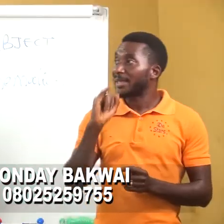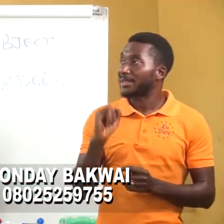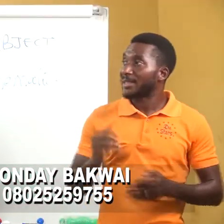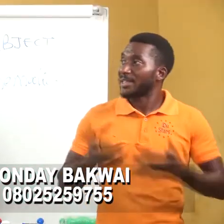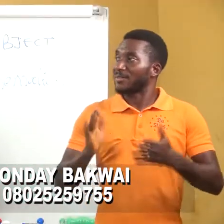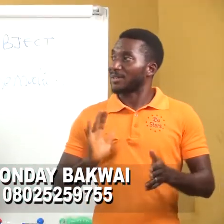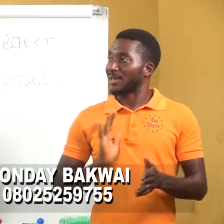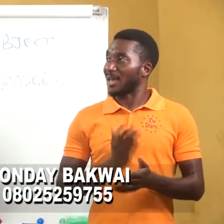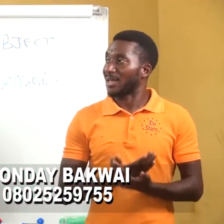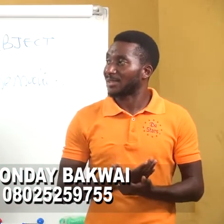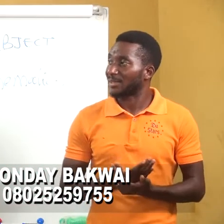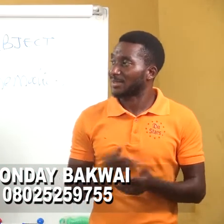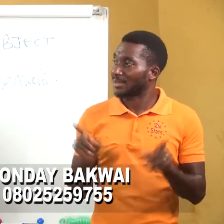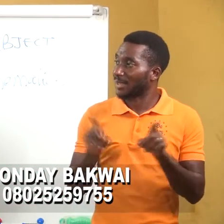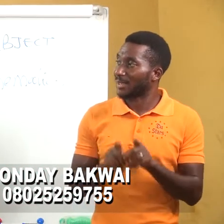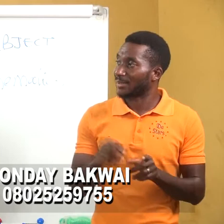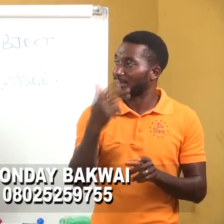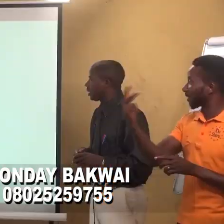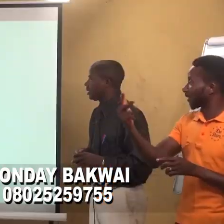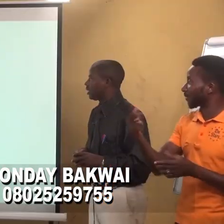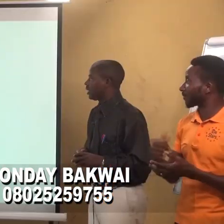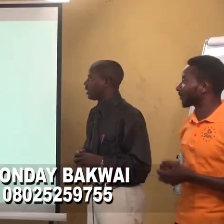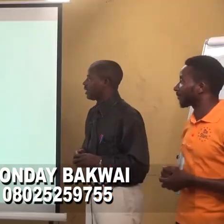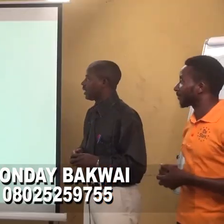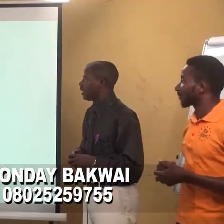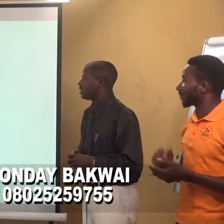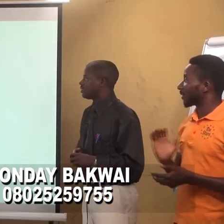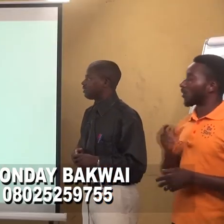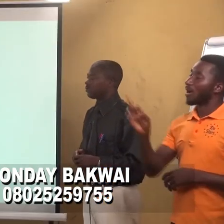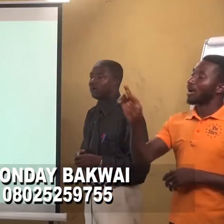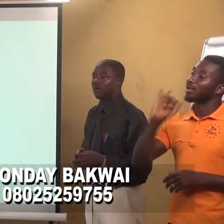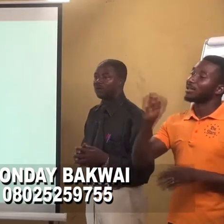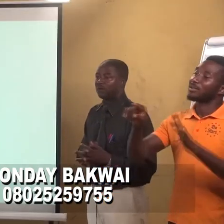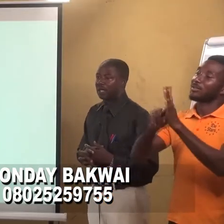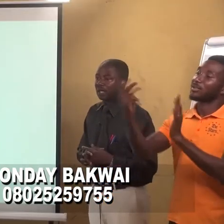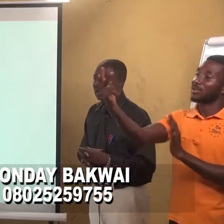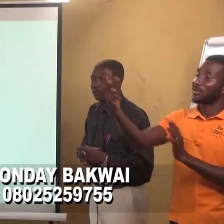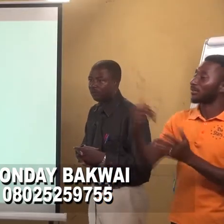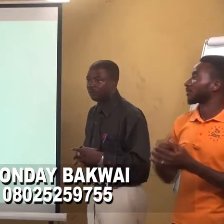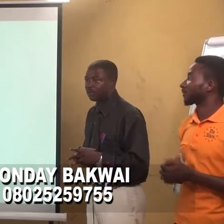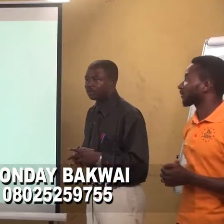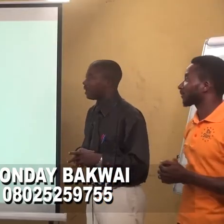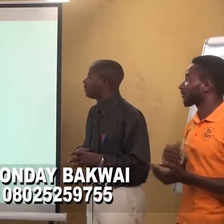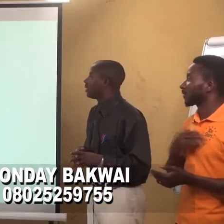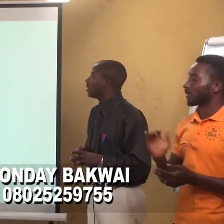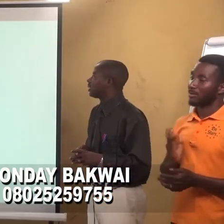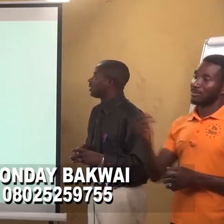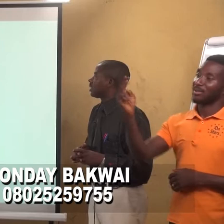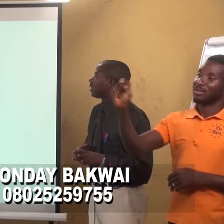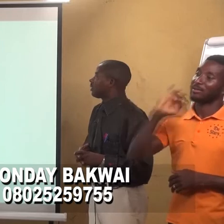as 3. Our common ratio minus 3. And our n is 7. So our first